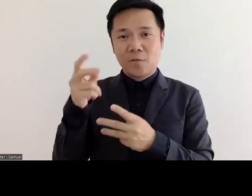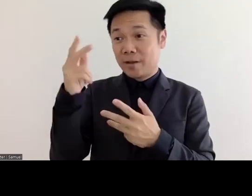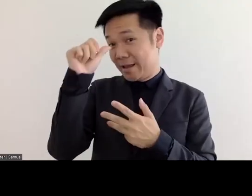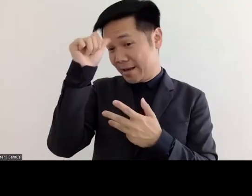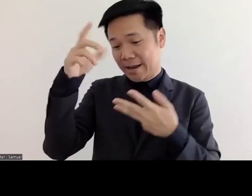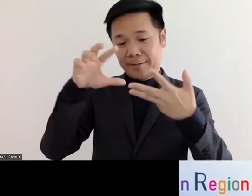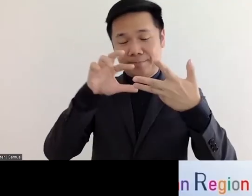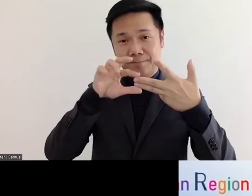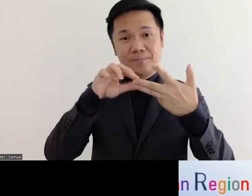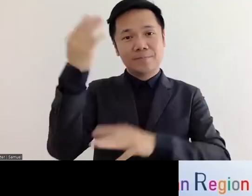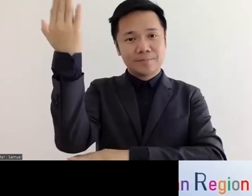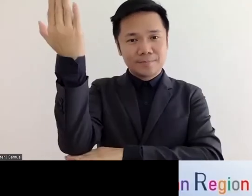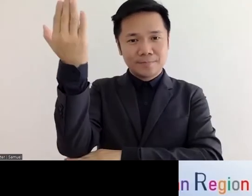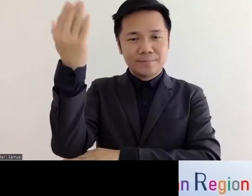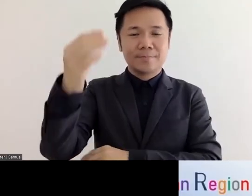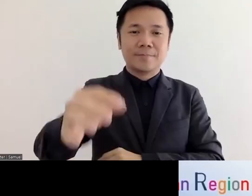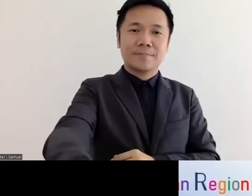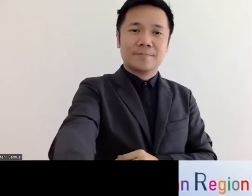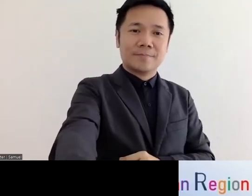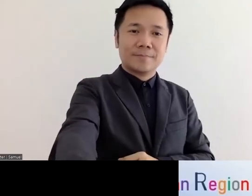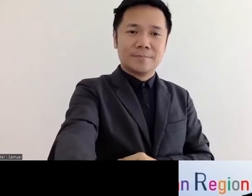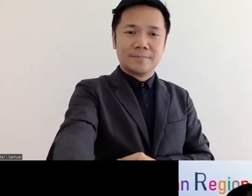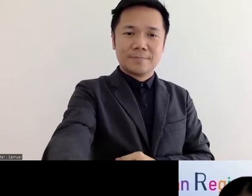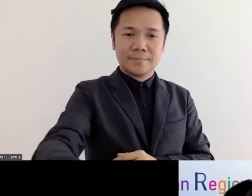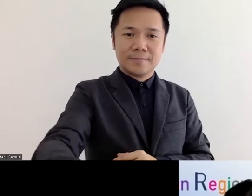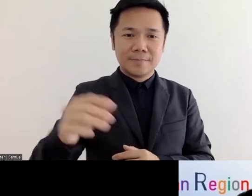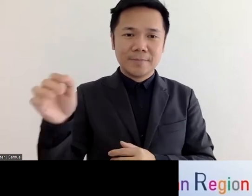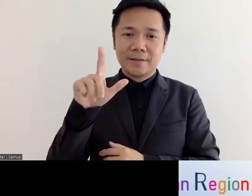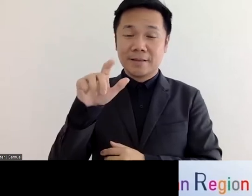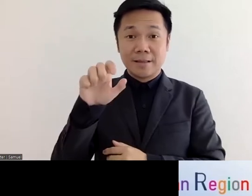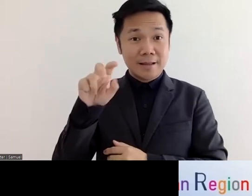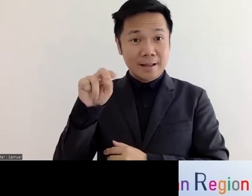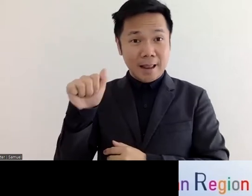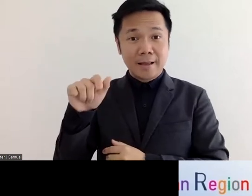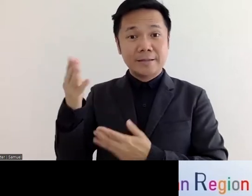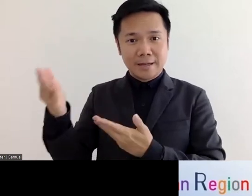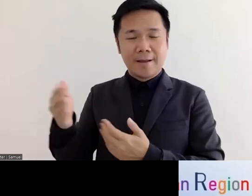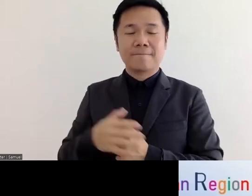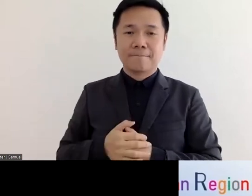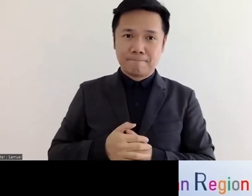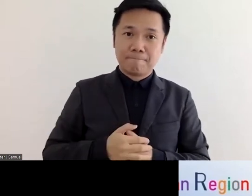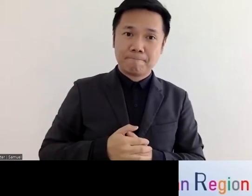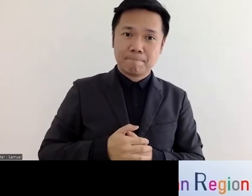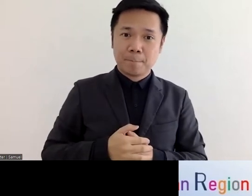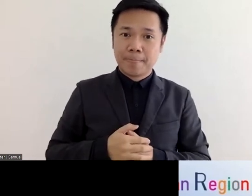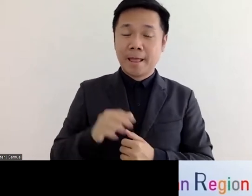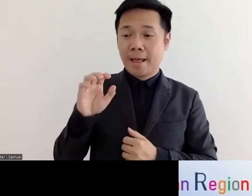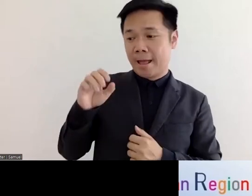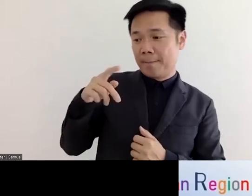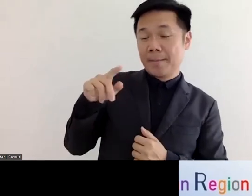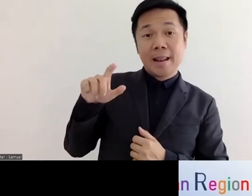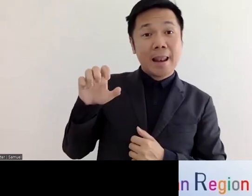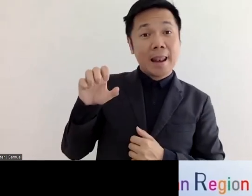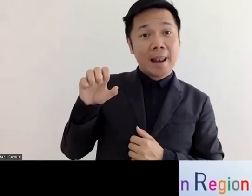next presentation. Ms. Amulaya is a woman living with epilepsy. Overcoming all her limitations, Amulaya